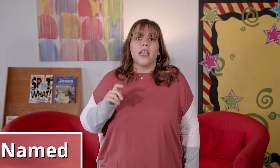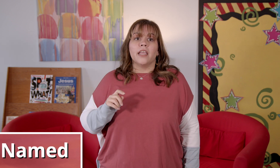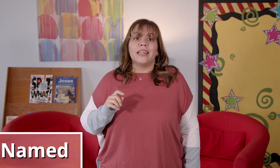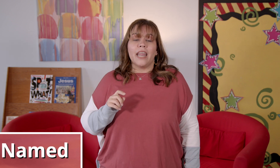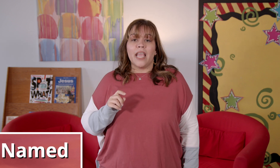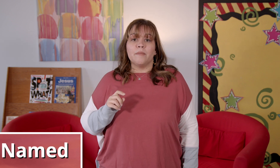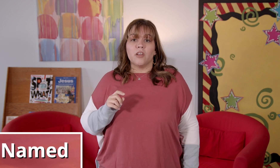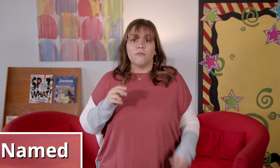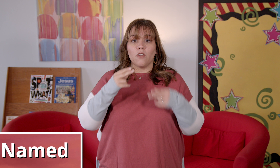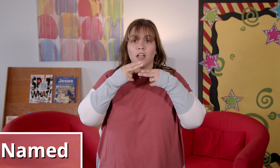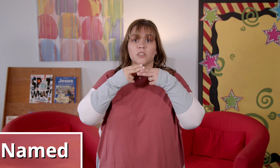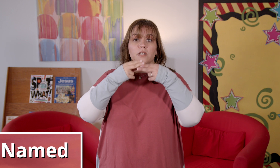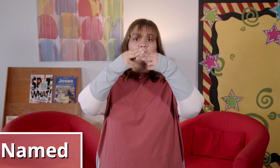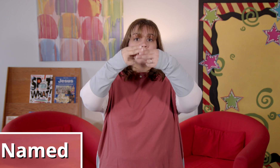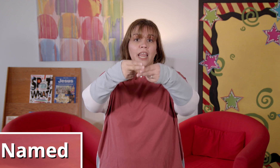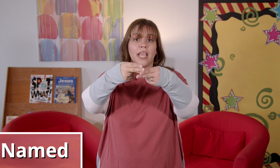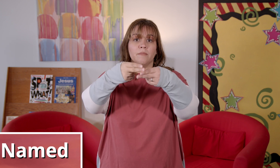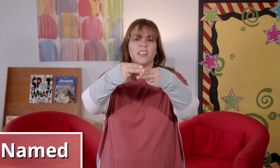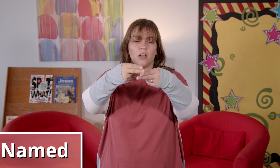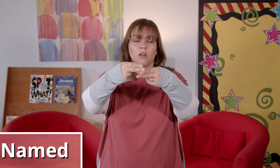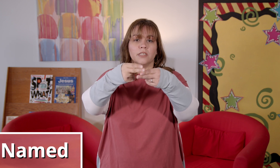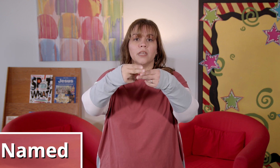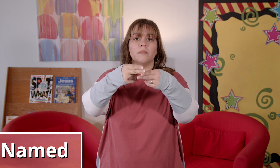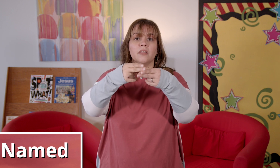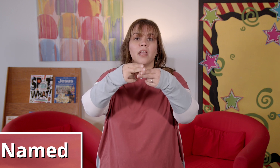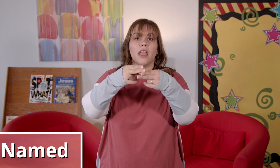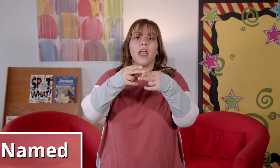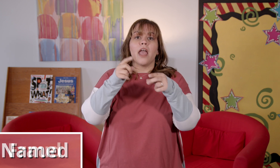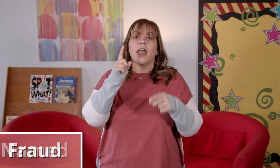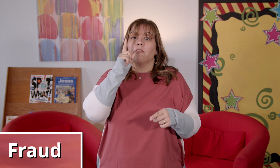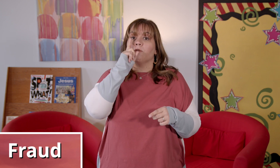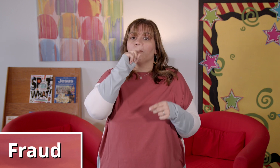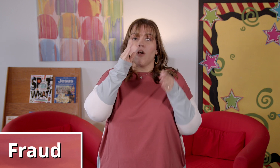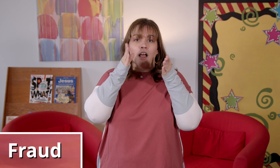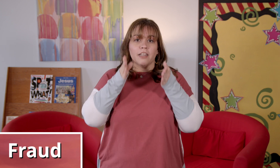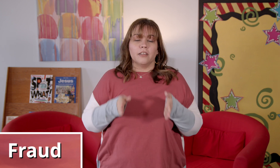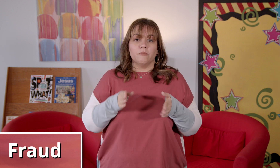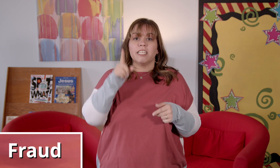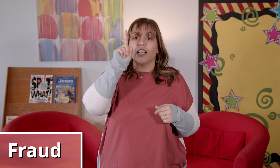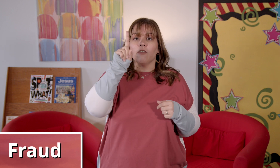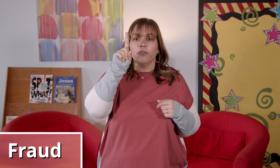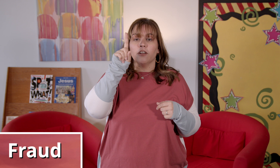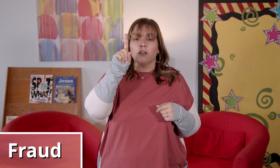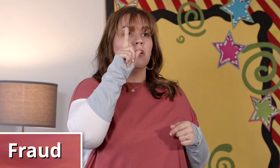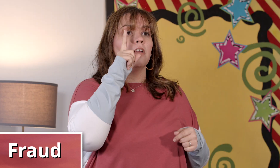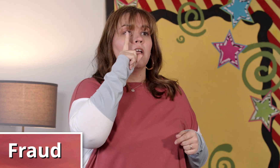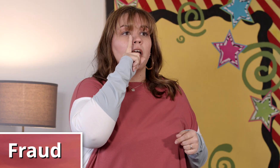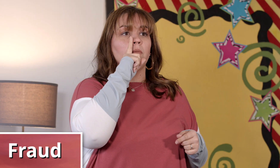they named a fraud. So we're gonna say named, they called him a fraud. We take our finger and we